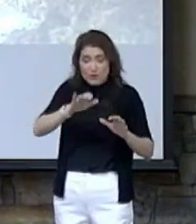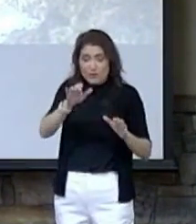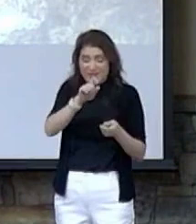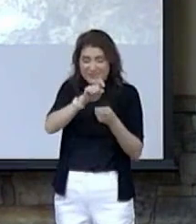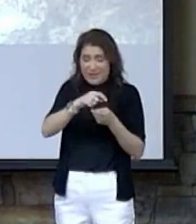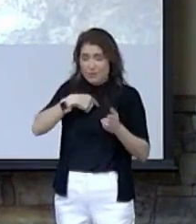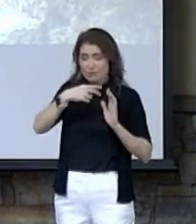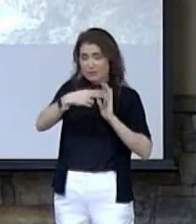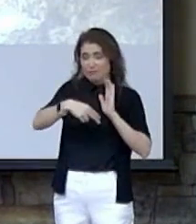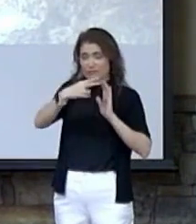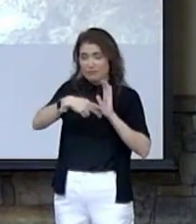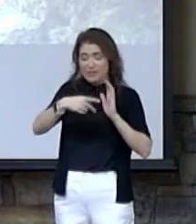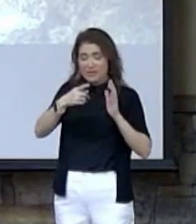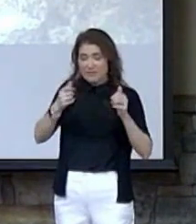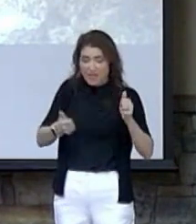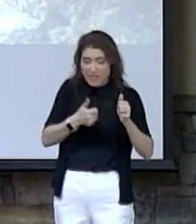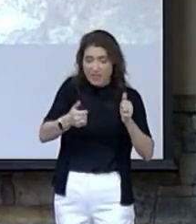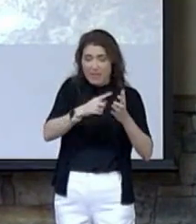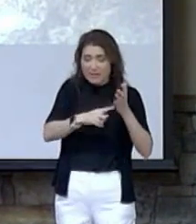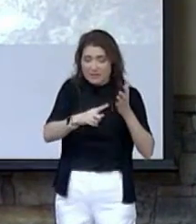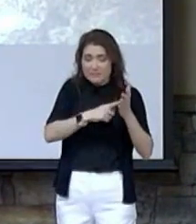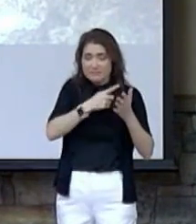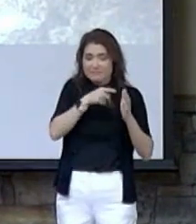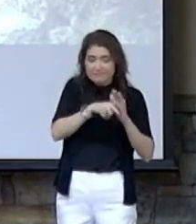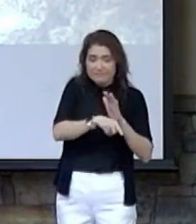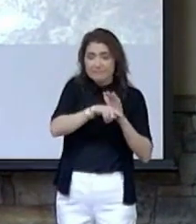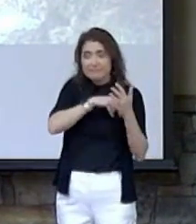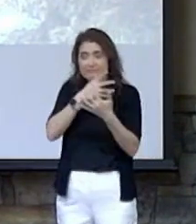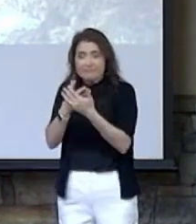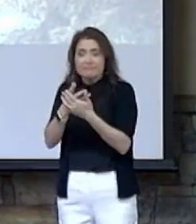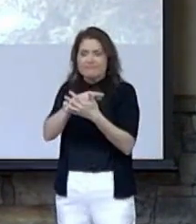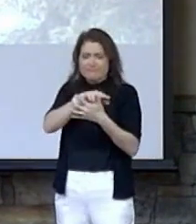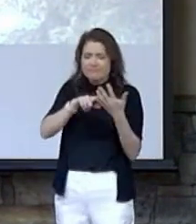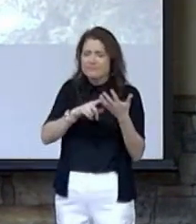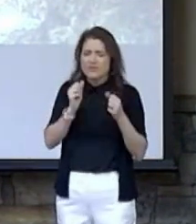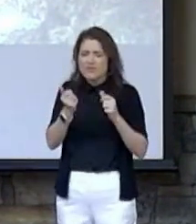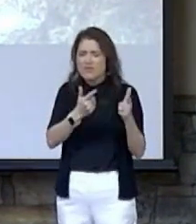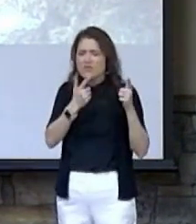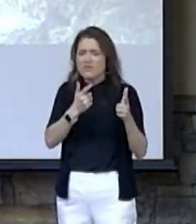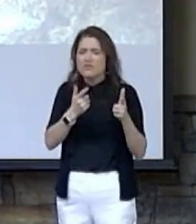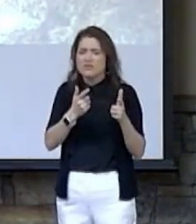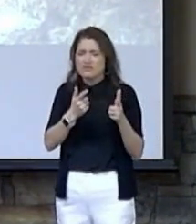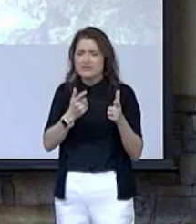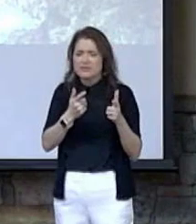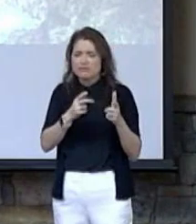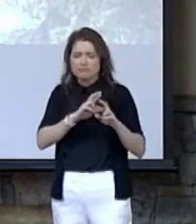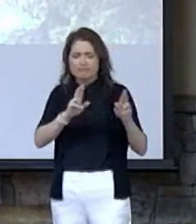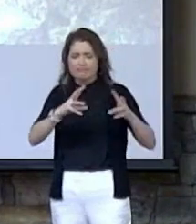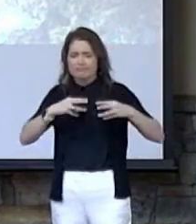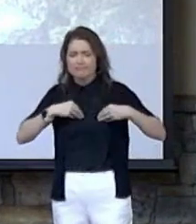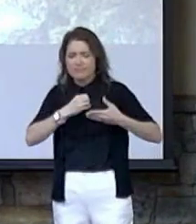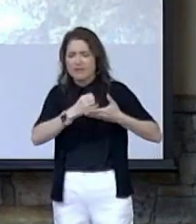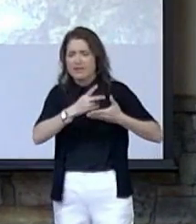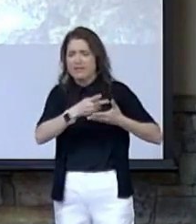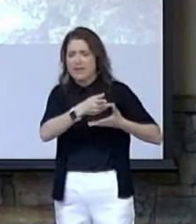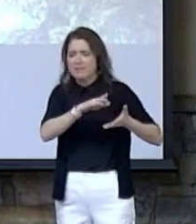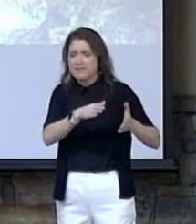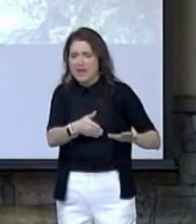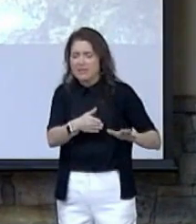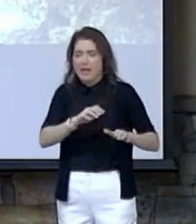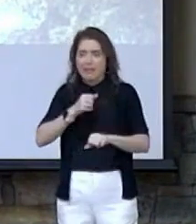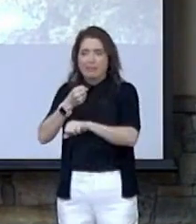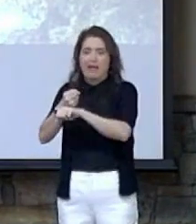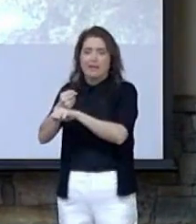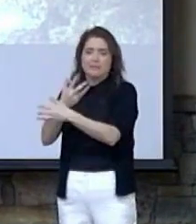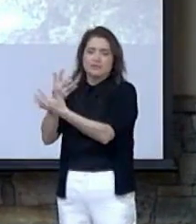read about in the early parts of Acts, persecuting Christians, consenting to their death, locking them up in